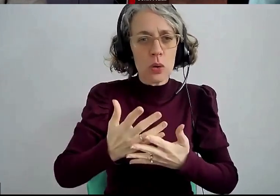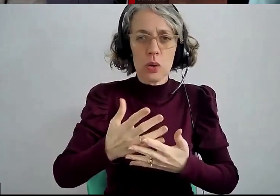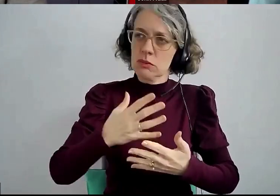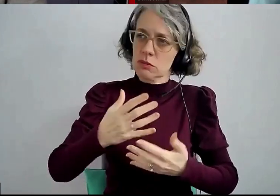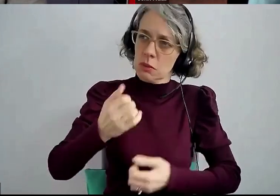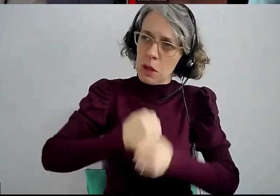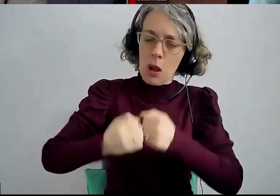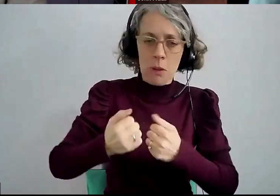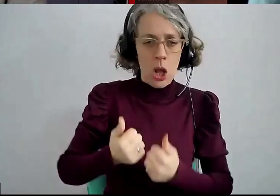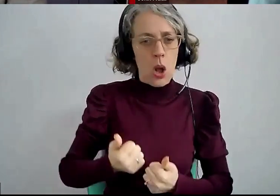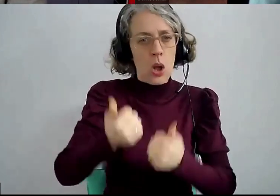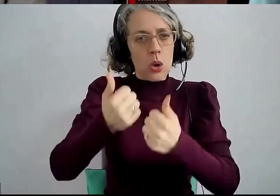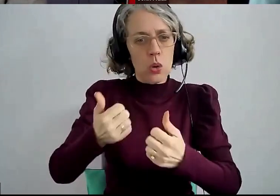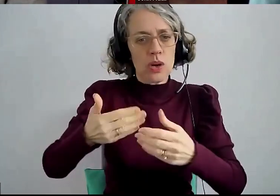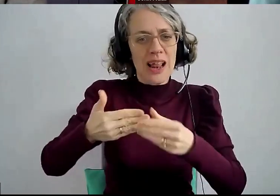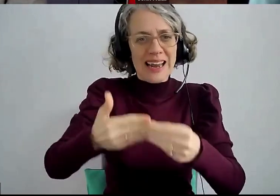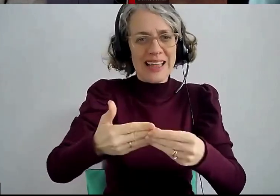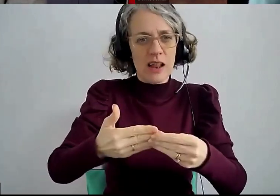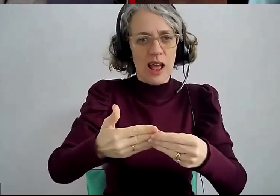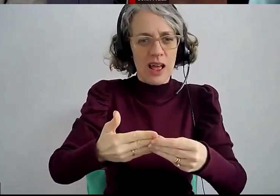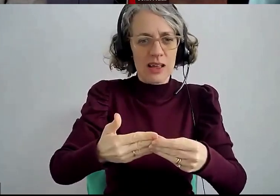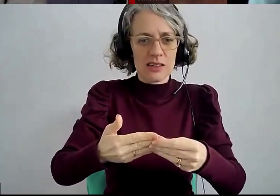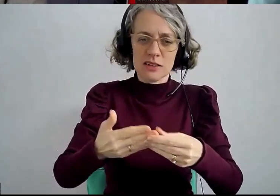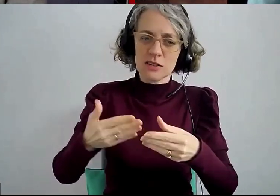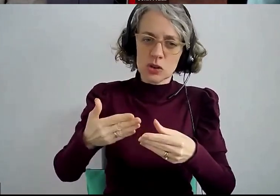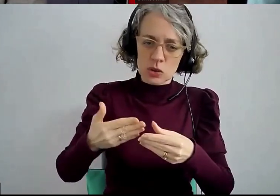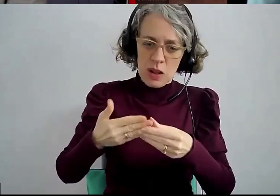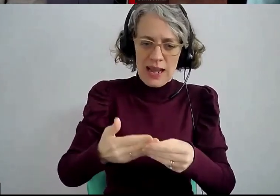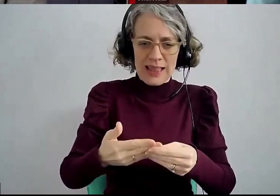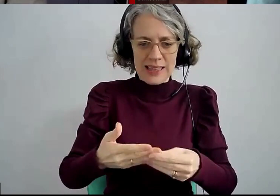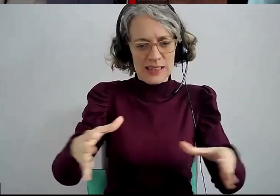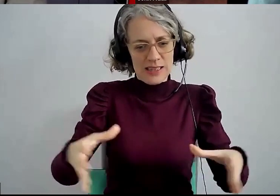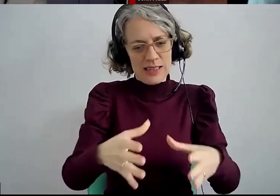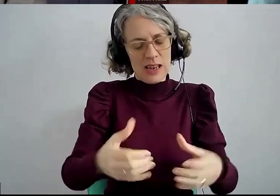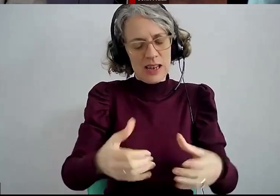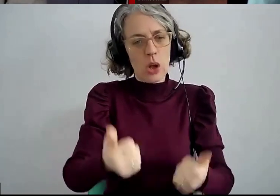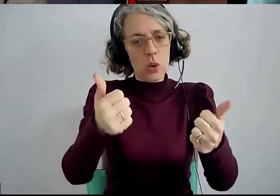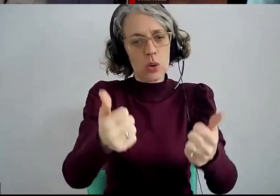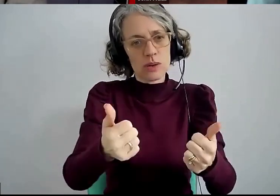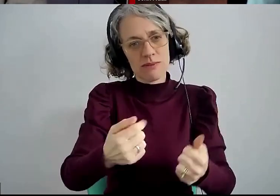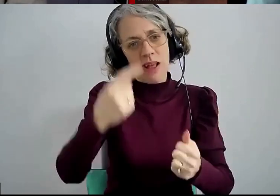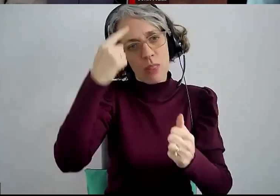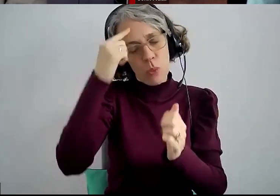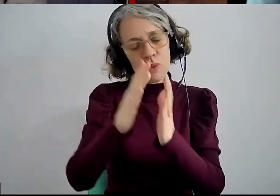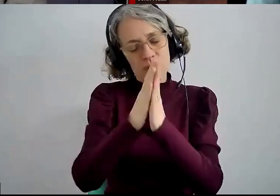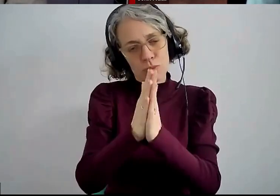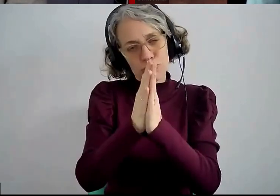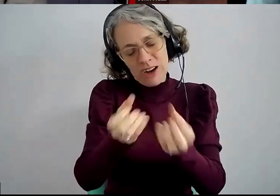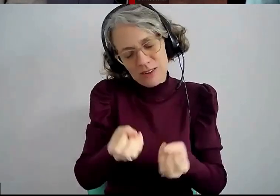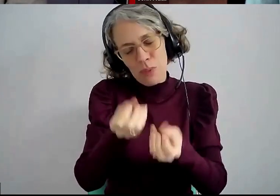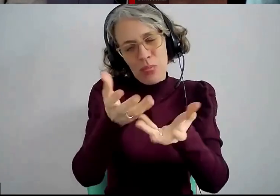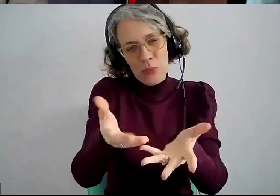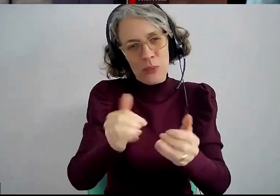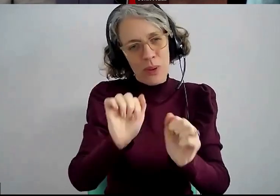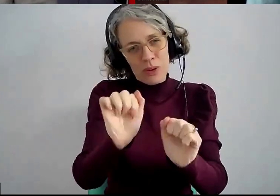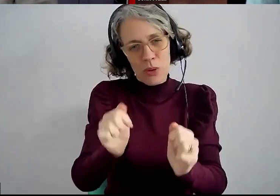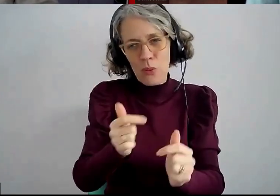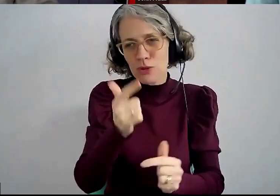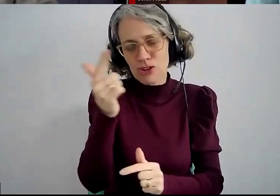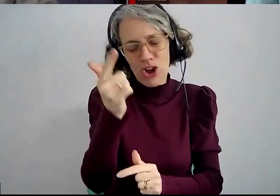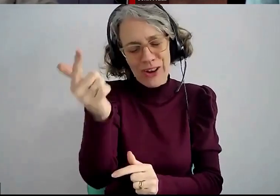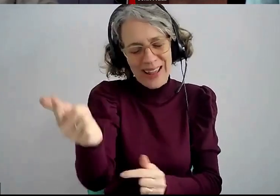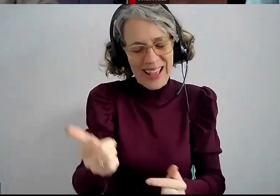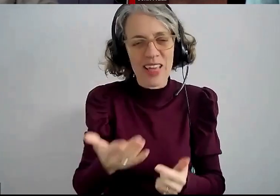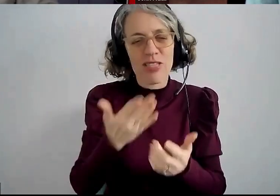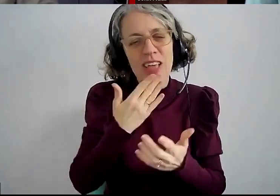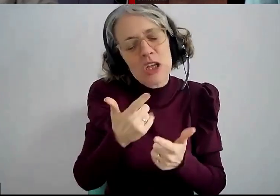leader, to lead a good. And my thoughts and prayers go with you on that journey. So thank you so much